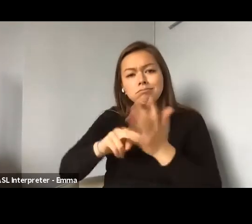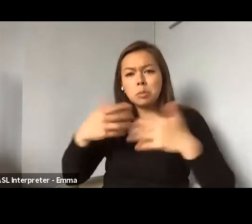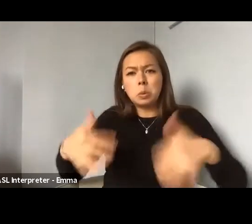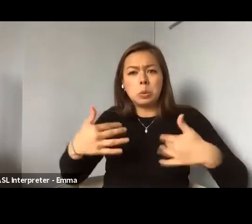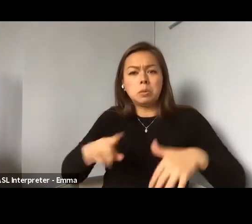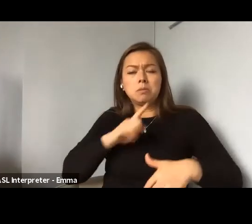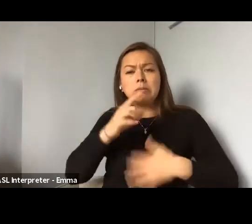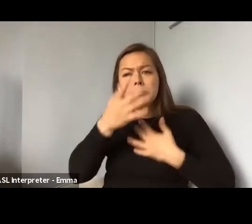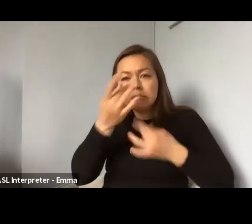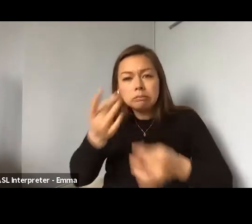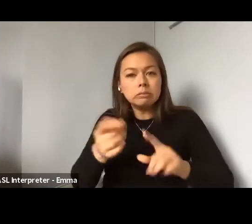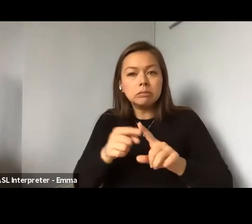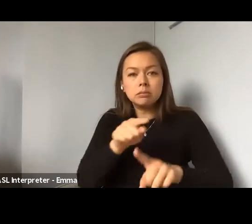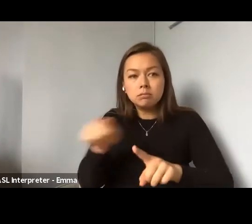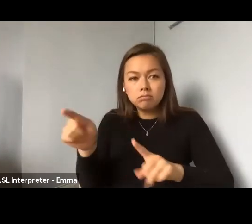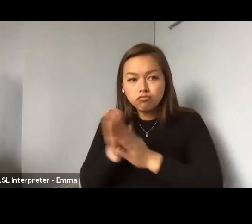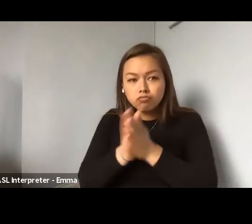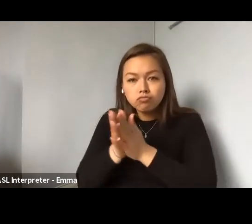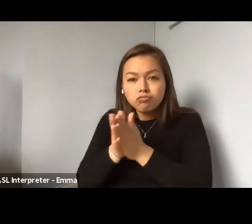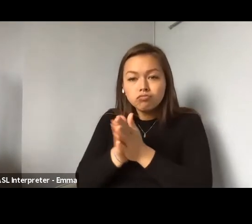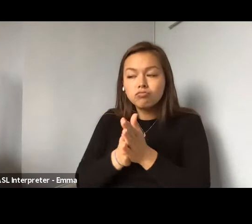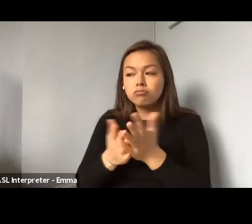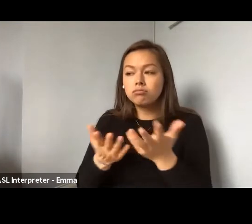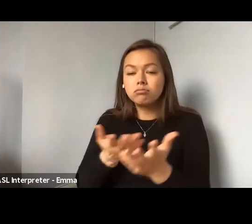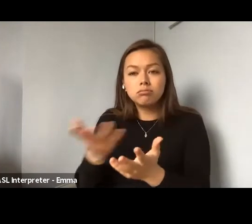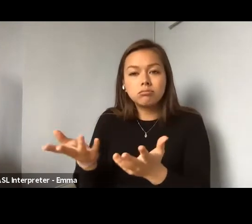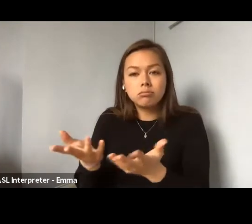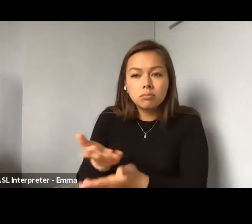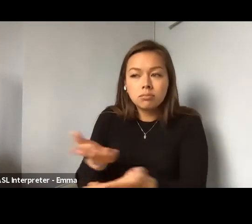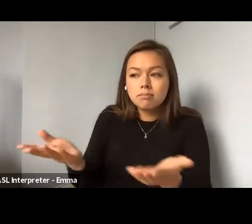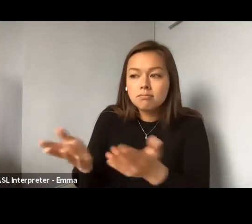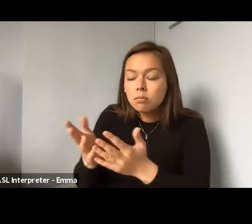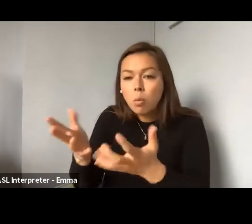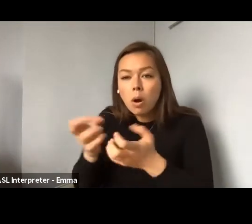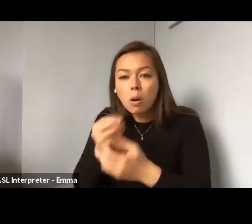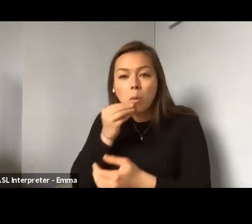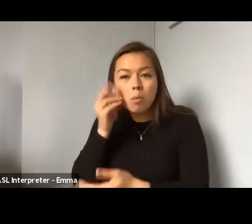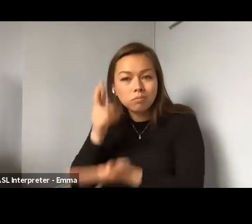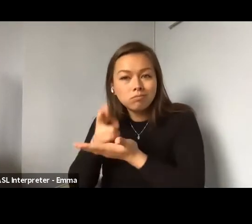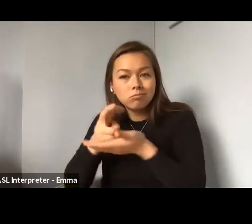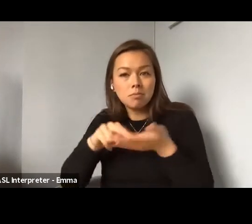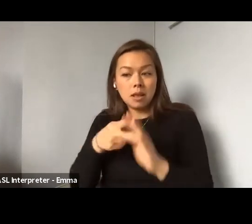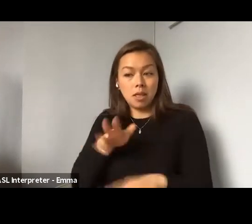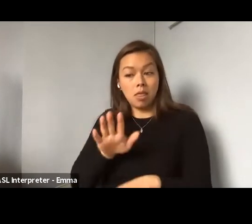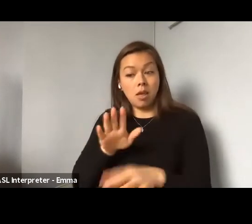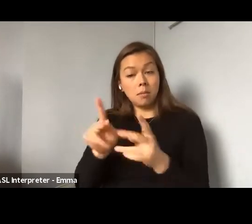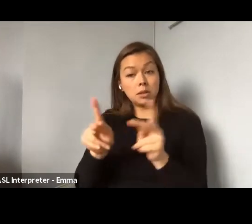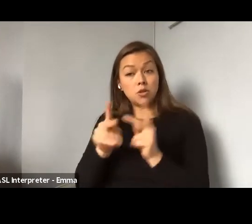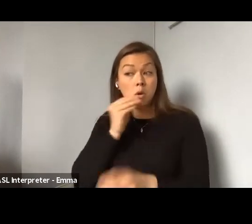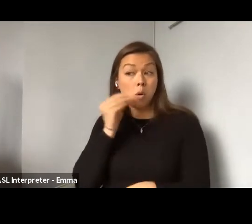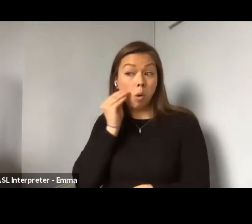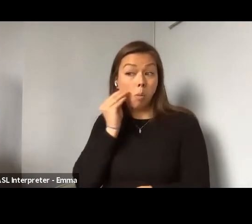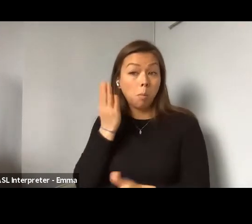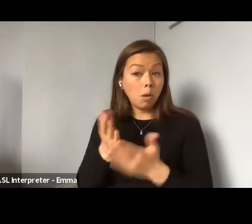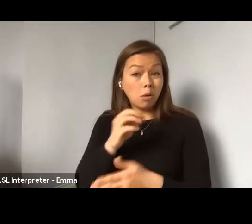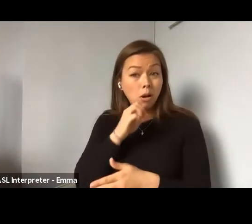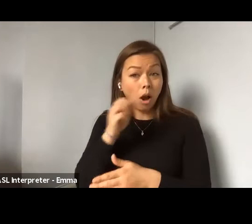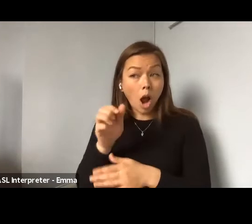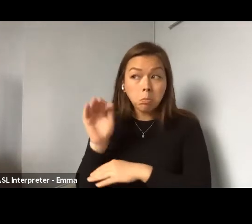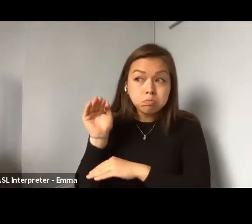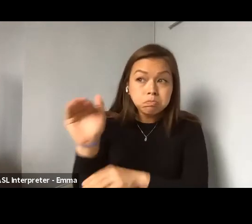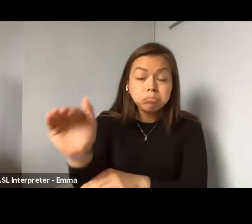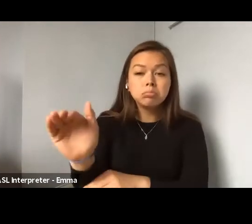to us that they may feel that their position in their home is not stable. Whether or not they are out, they may feel that their position